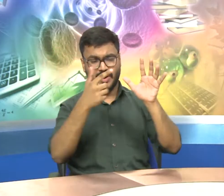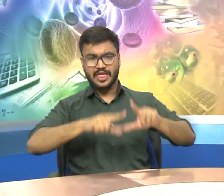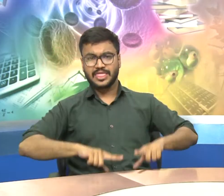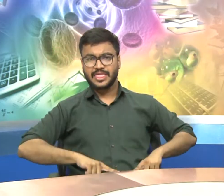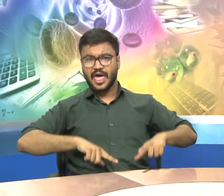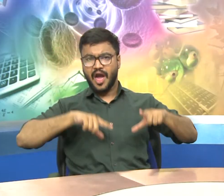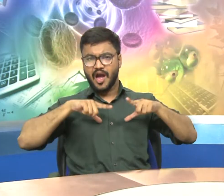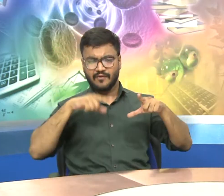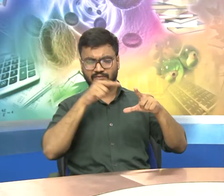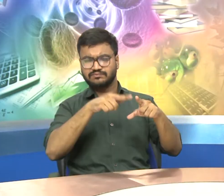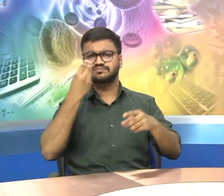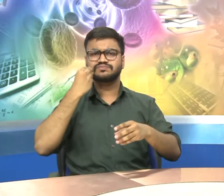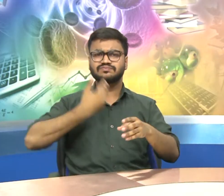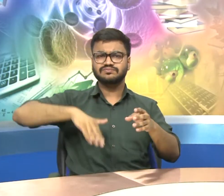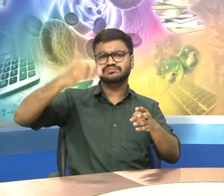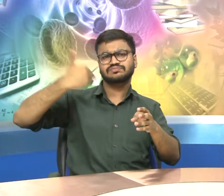history of life on Earth.